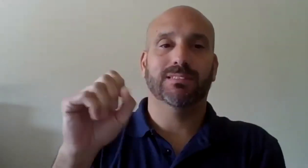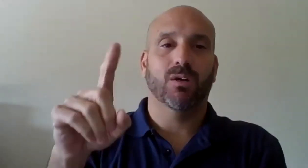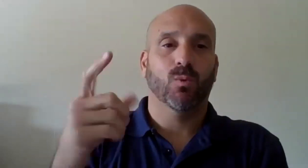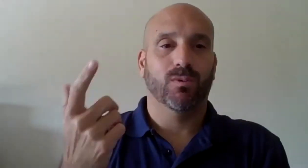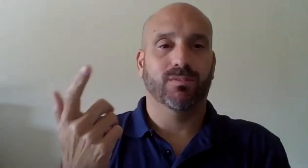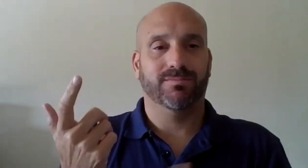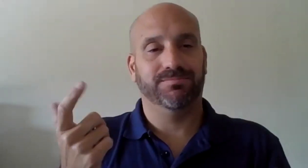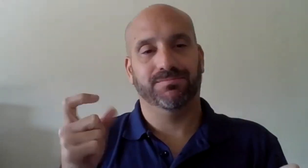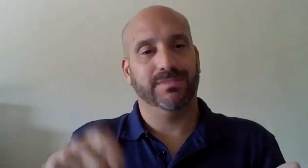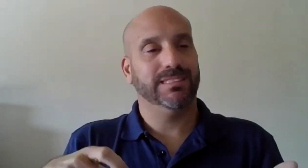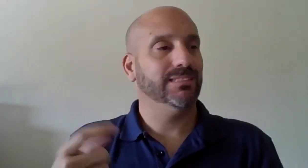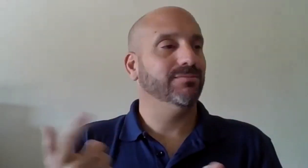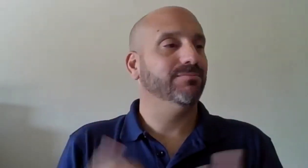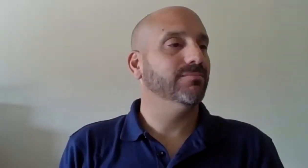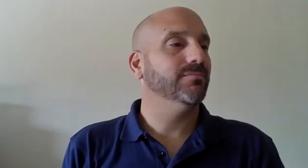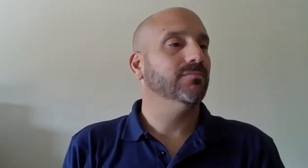variety of different communities here in San Diego.